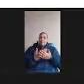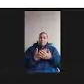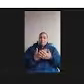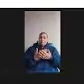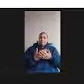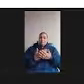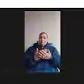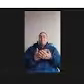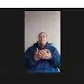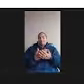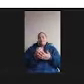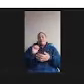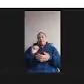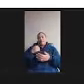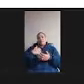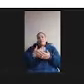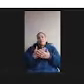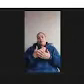Yes, we are.